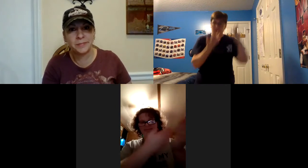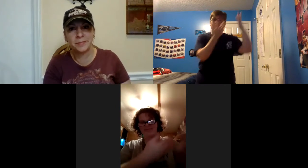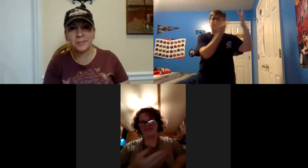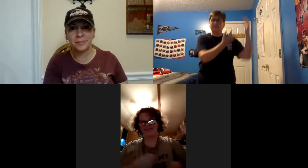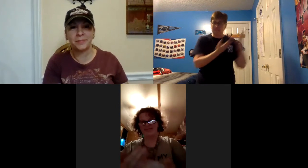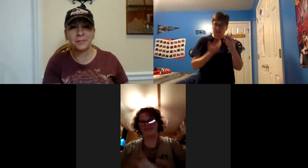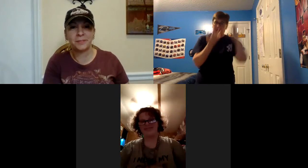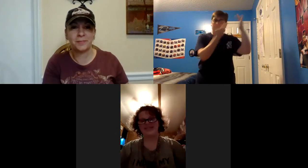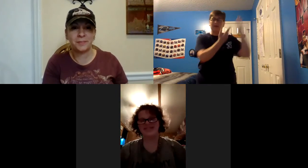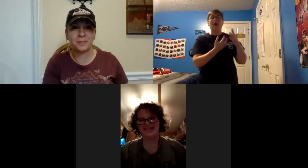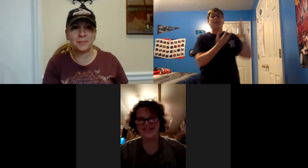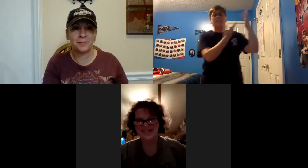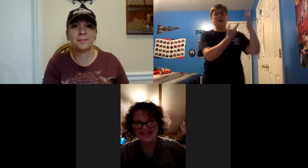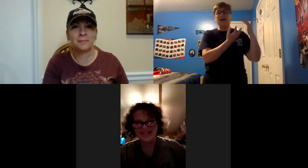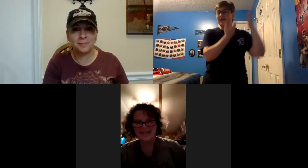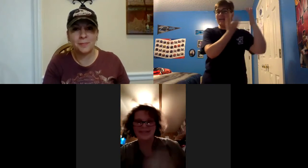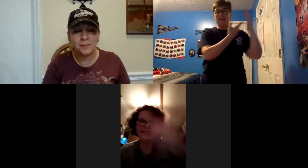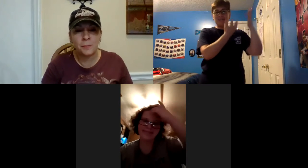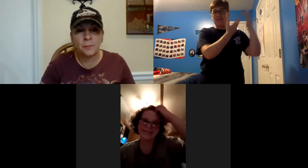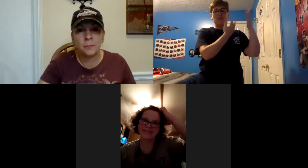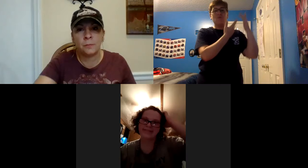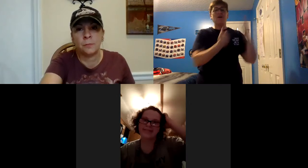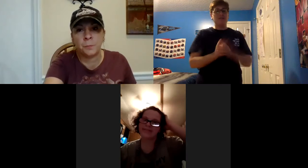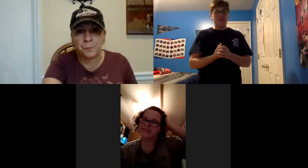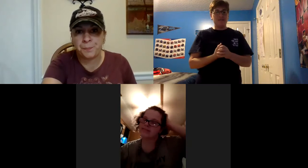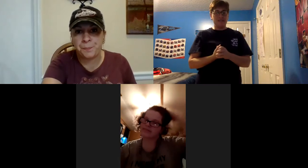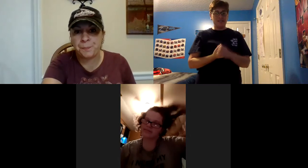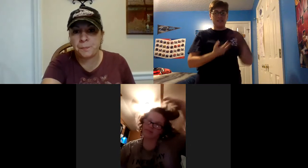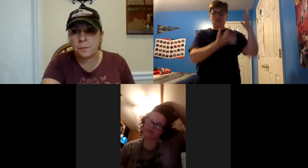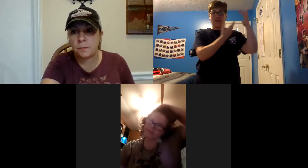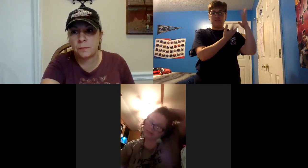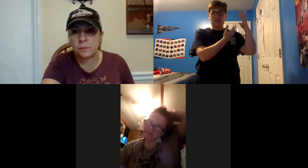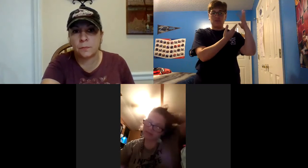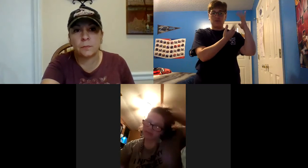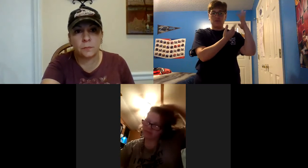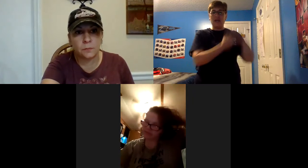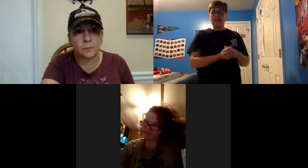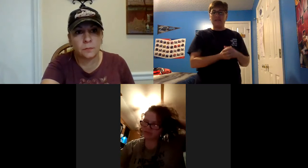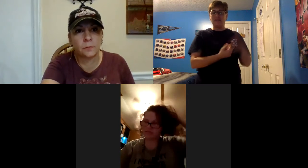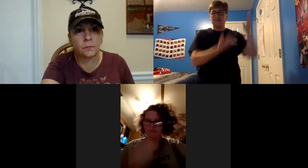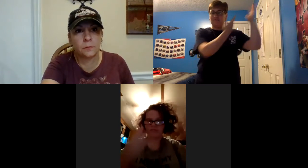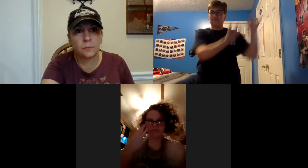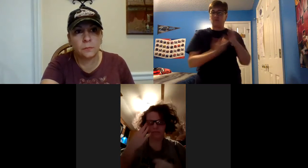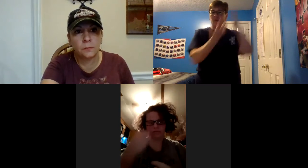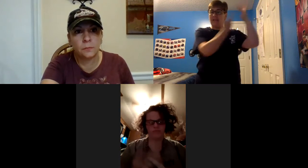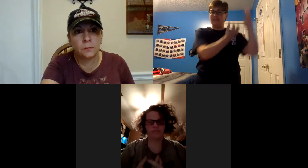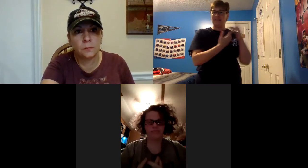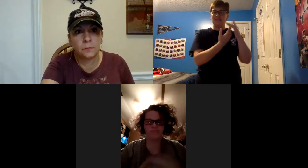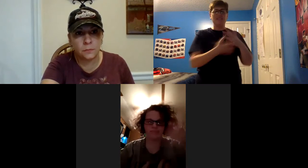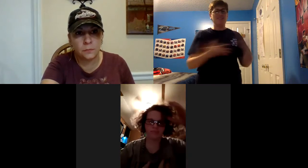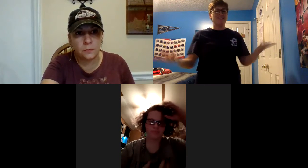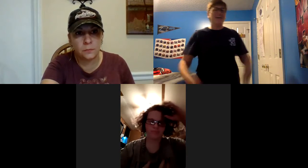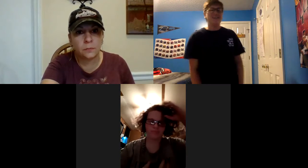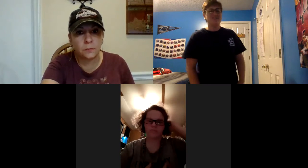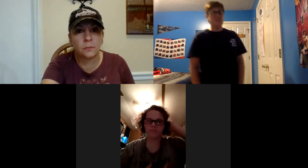waiting. When is this going to happen? But either one is right. So if you just want to do wait,